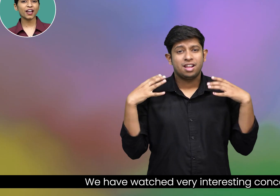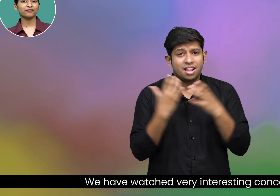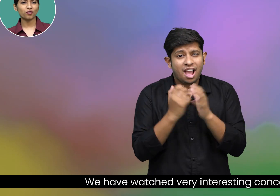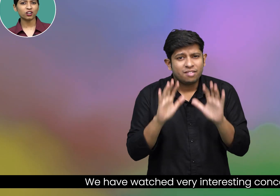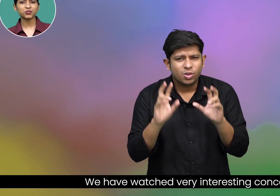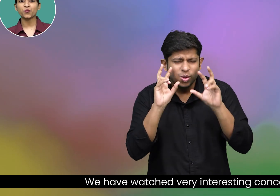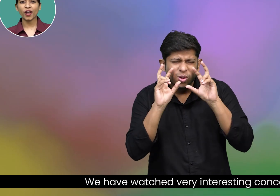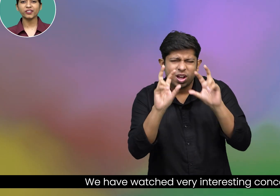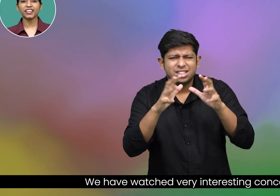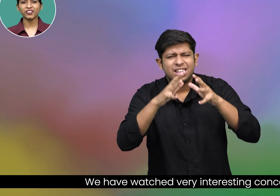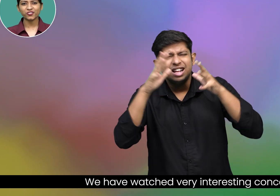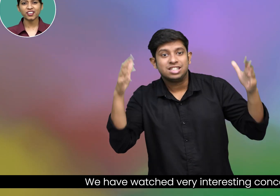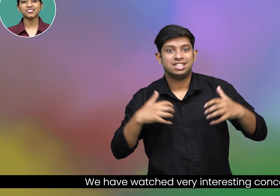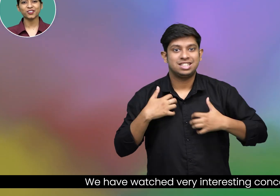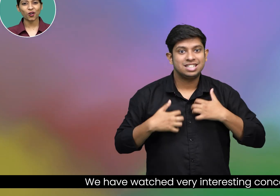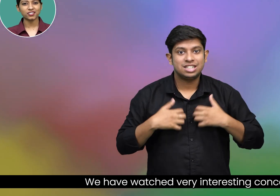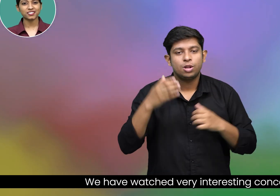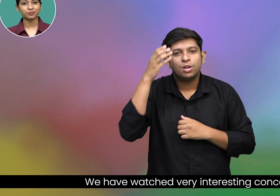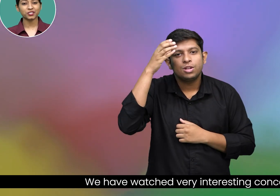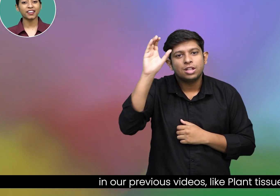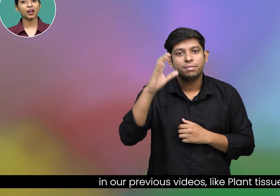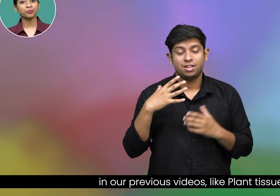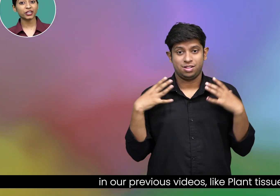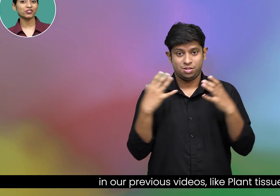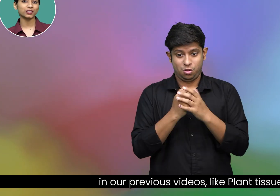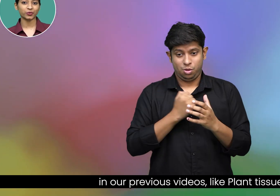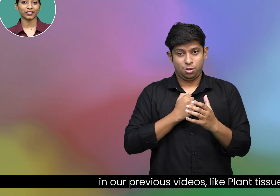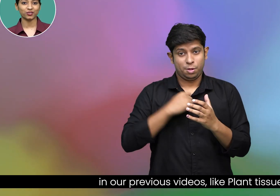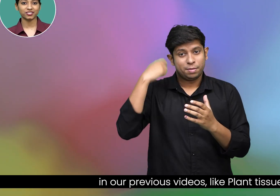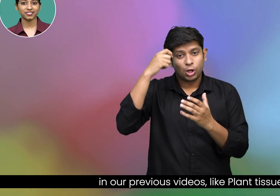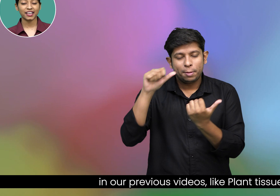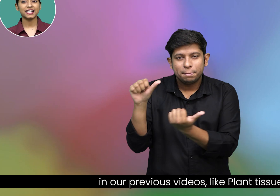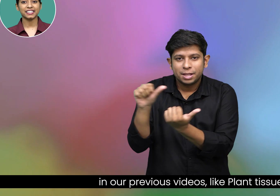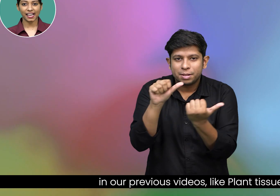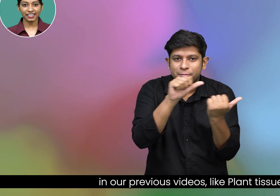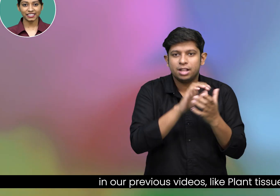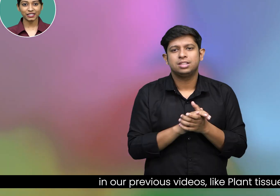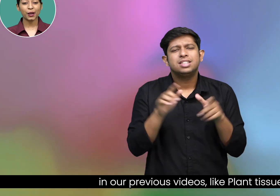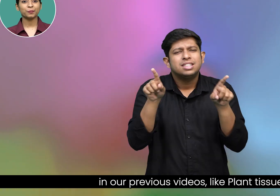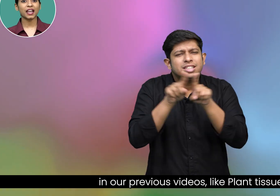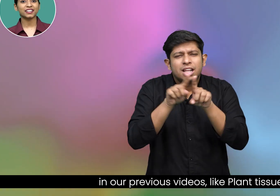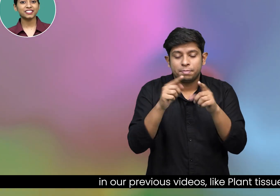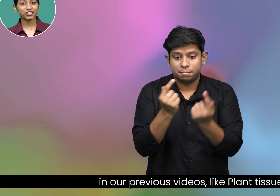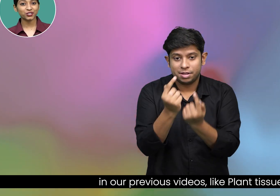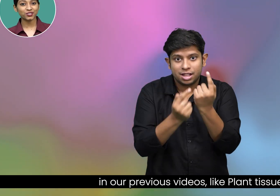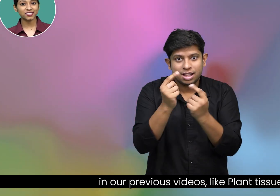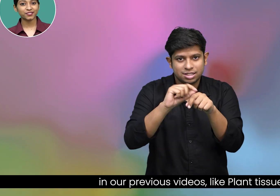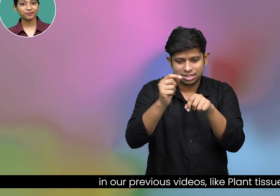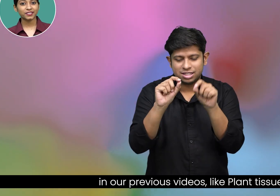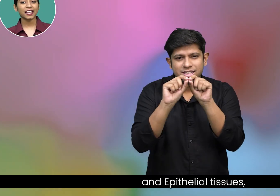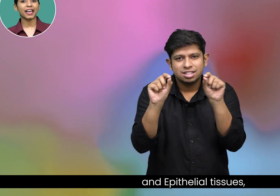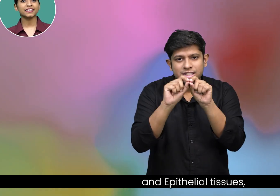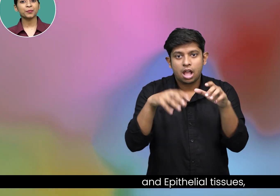We have watched very interesting concepts in our previous videos like plant